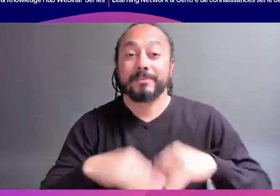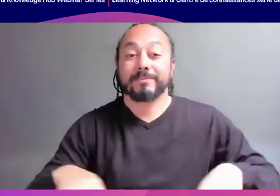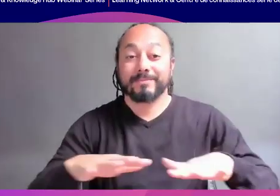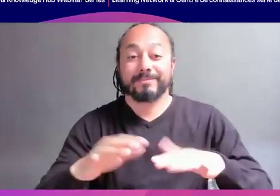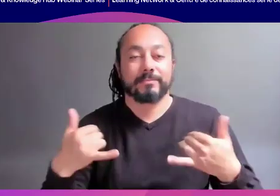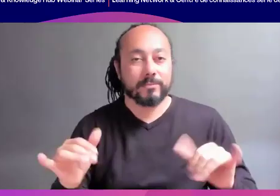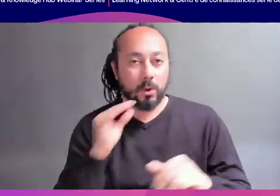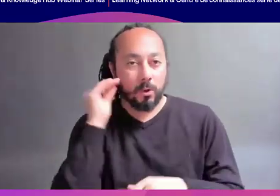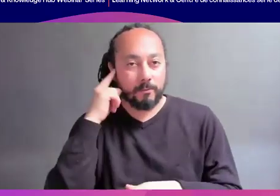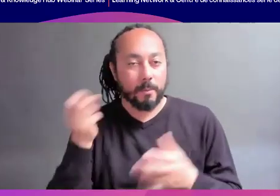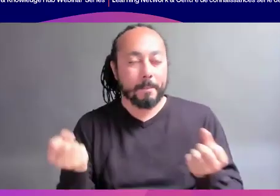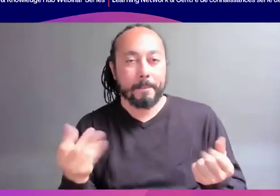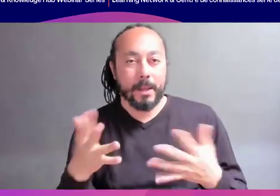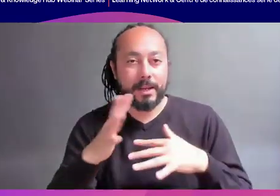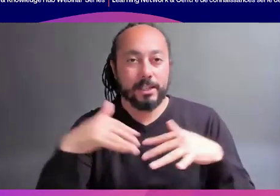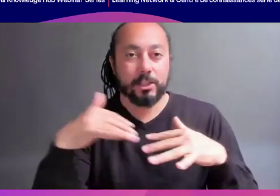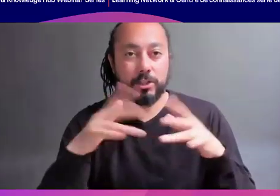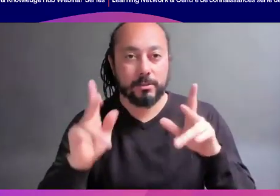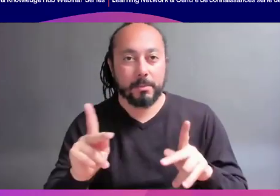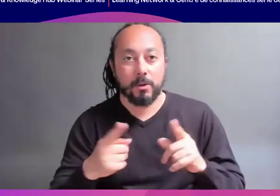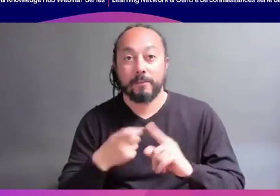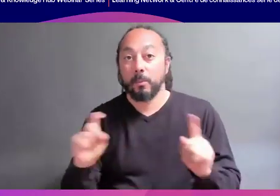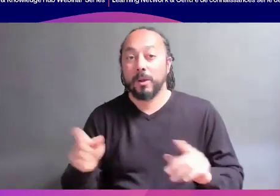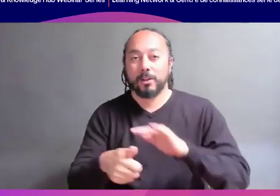Indigenous peoples from across Turtle Island.